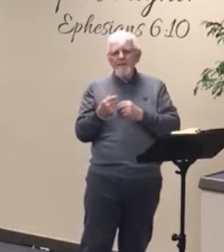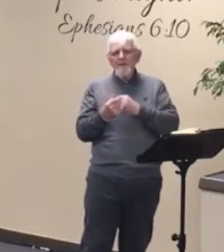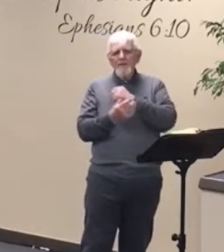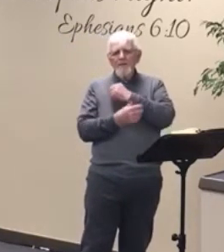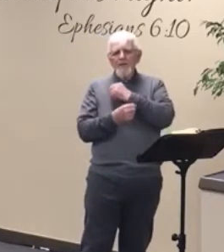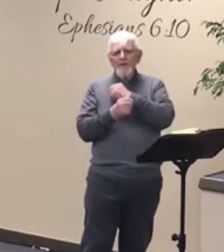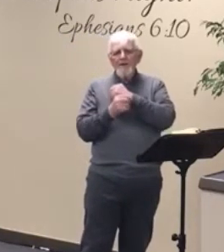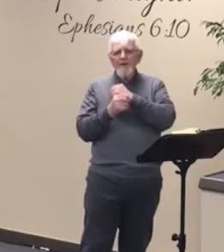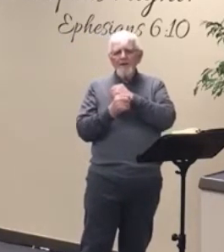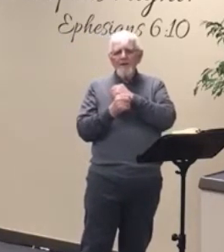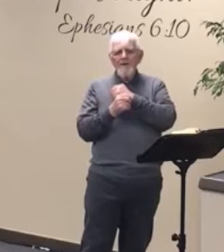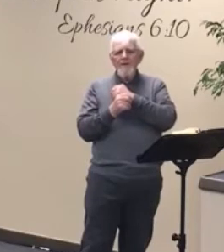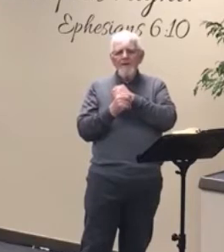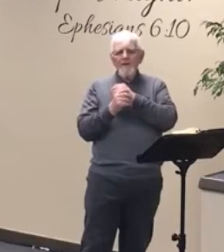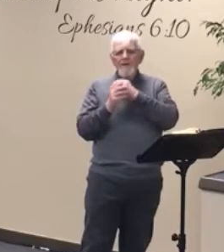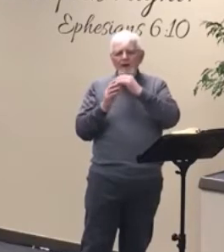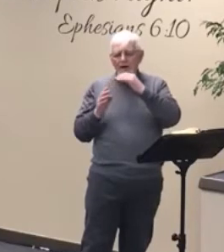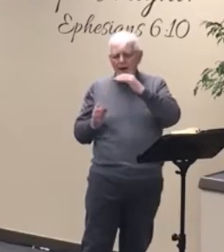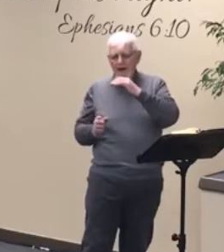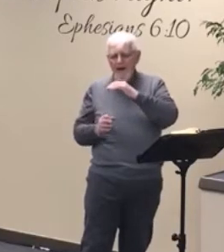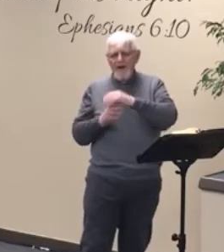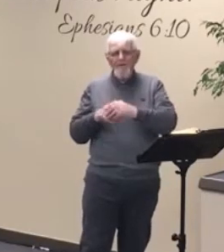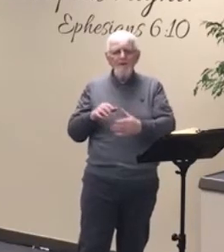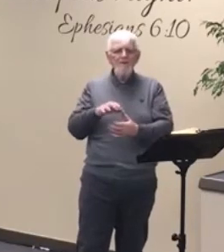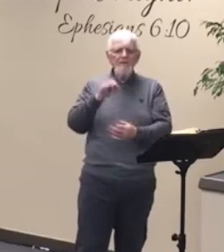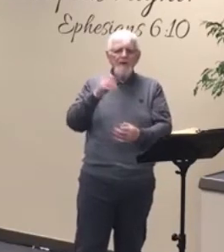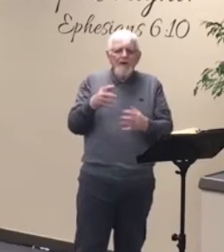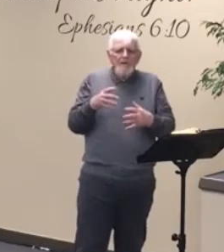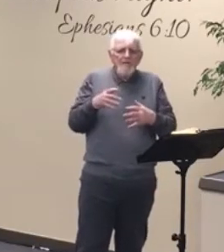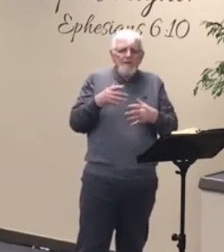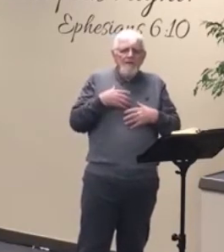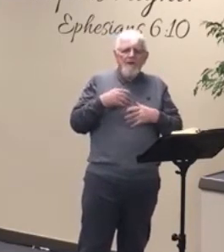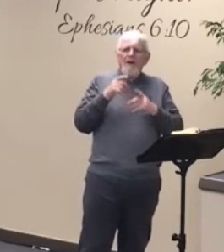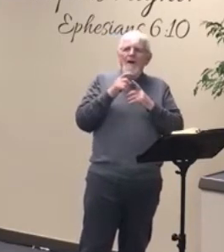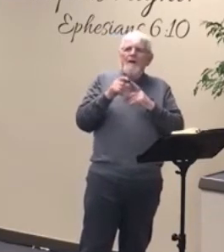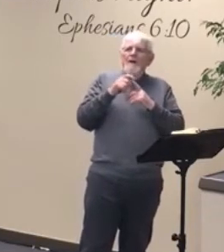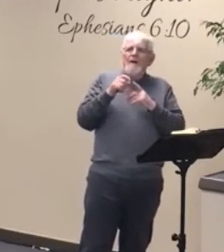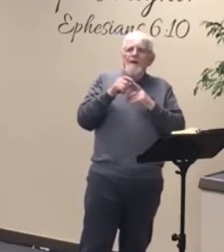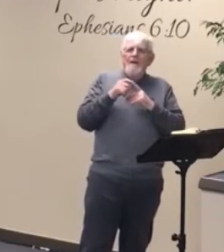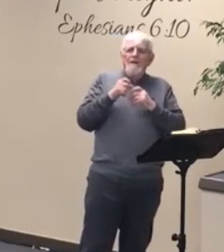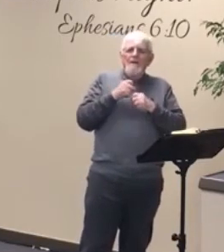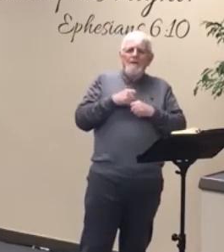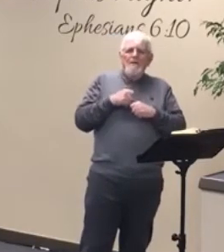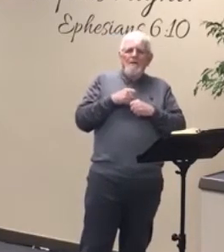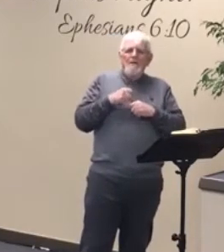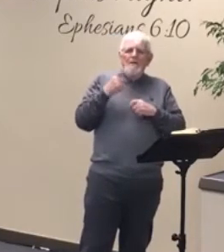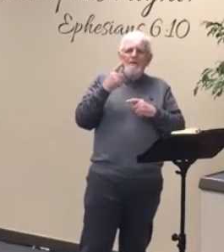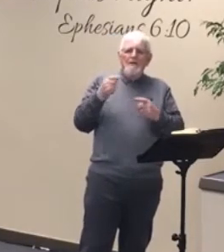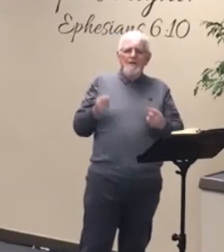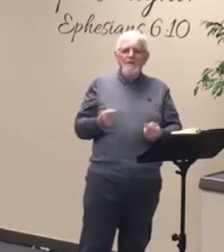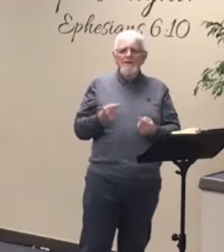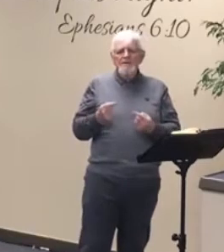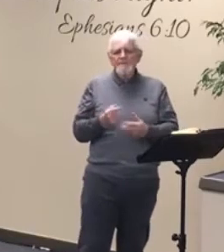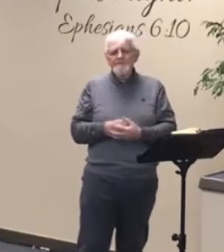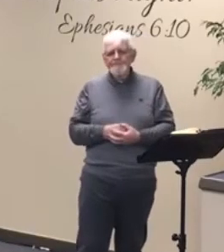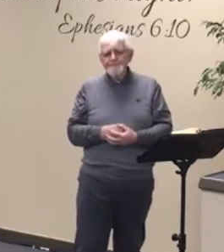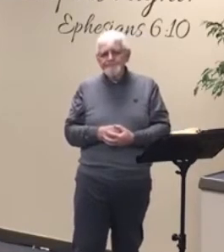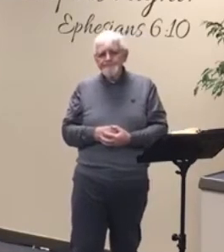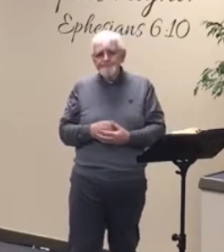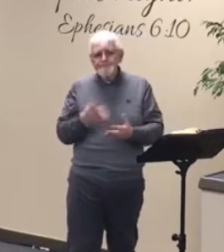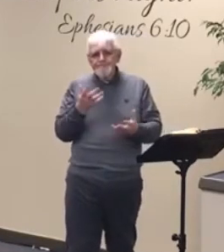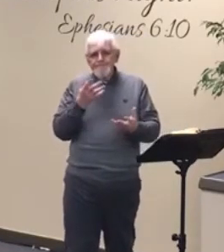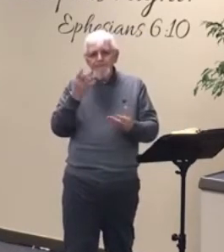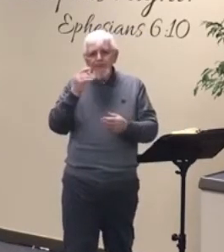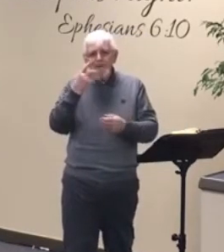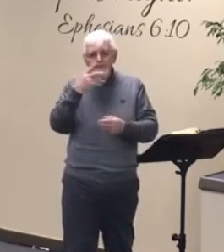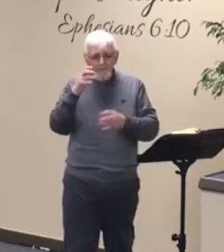contrite spirit, and trembleth at my words. Contrite means sorrow for sins. You know what God's looking